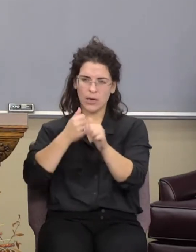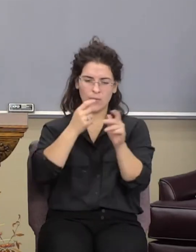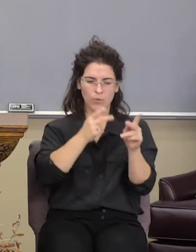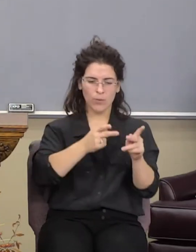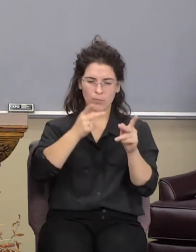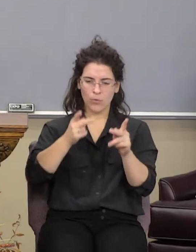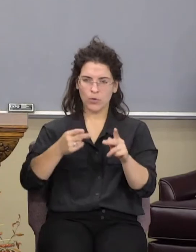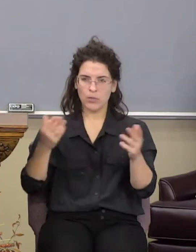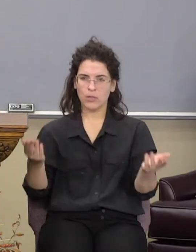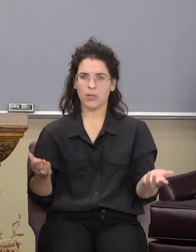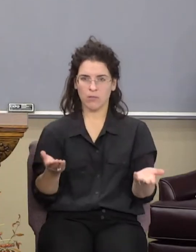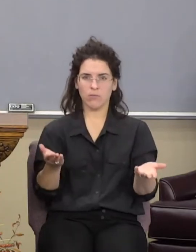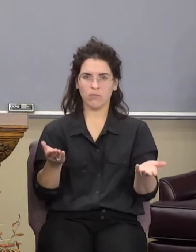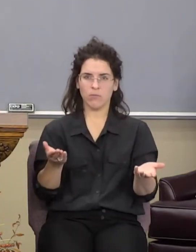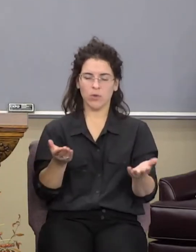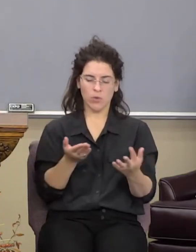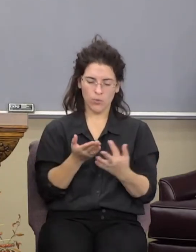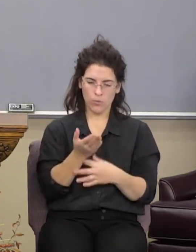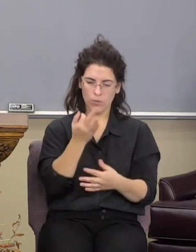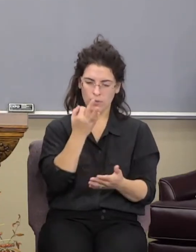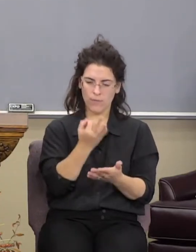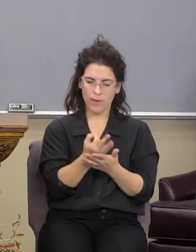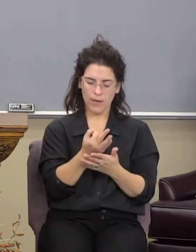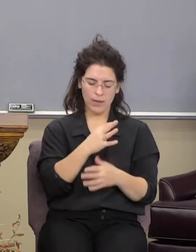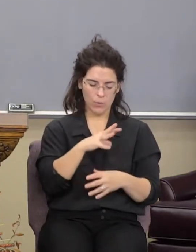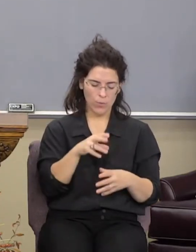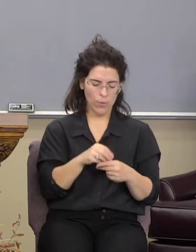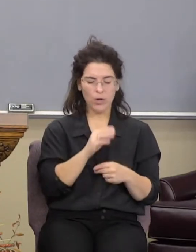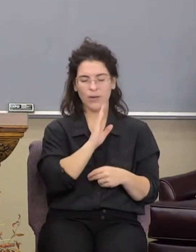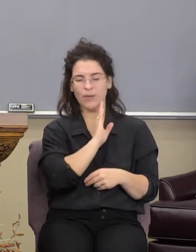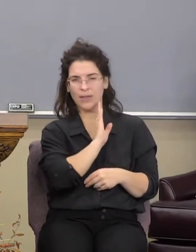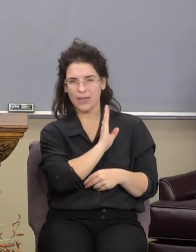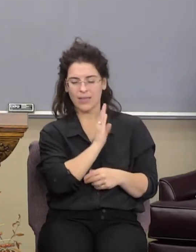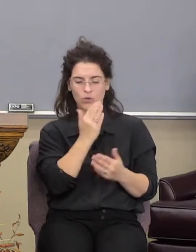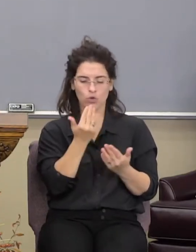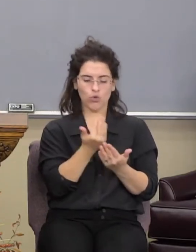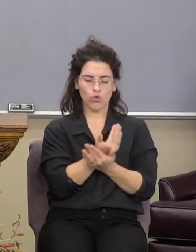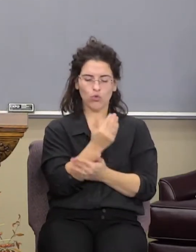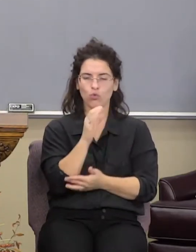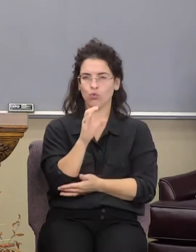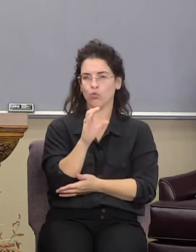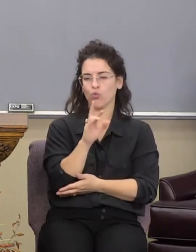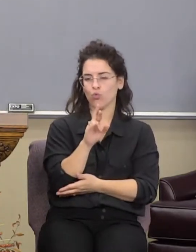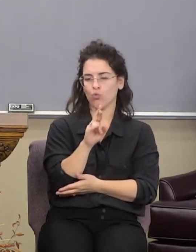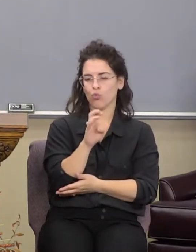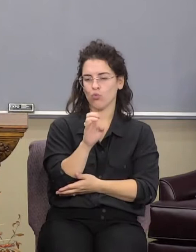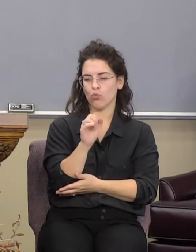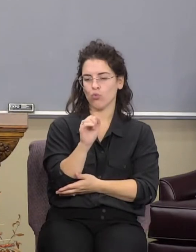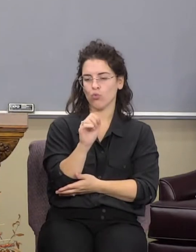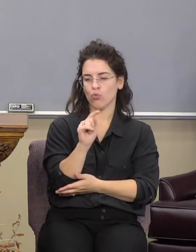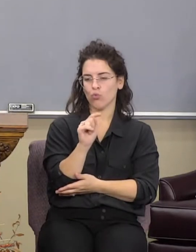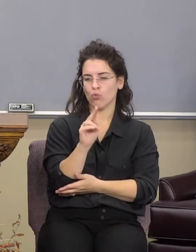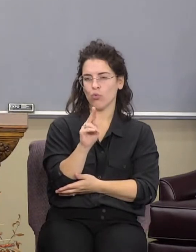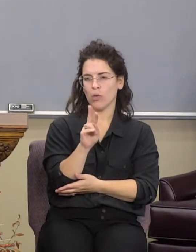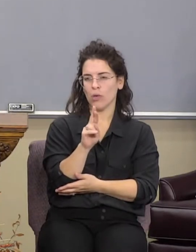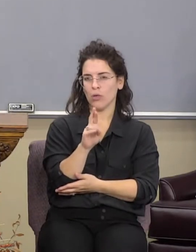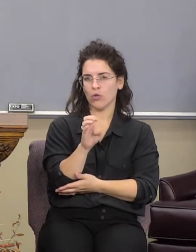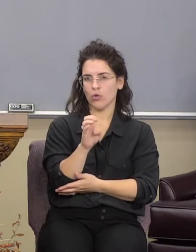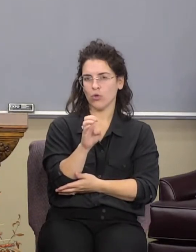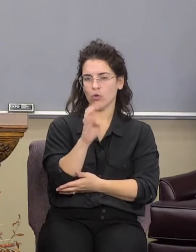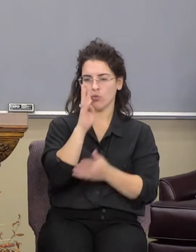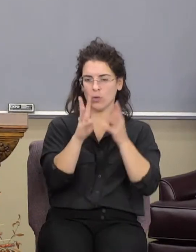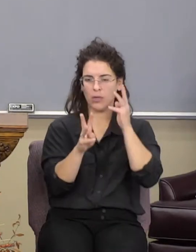us, by virtue of the fact that we're part of his new creature created in Christ Jesus.